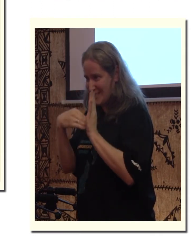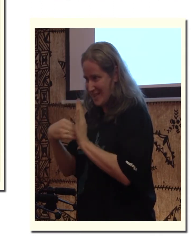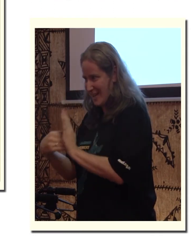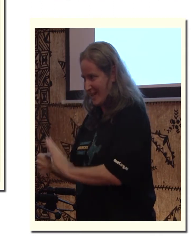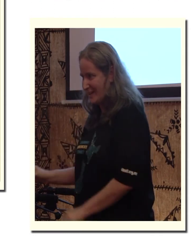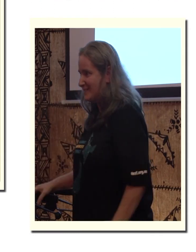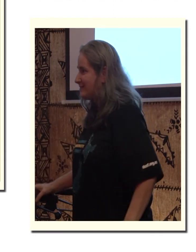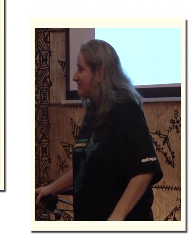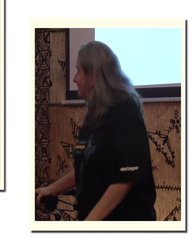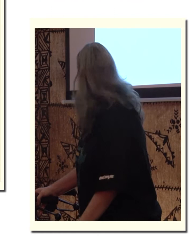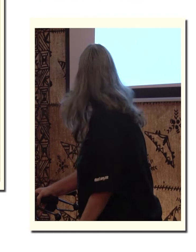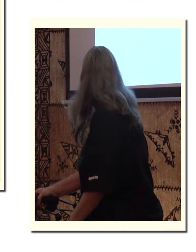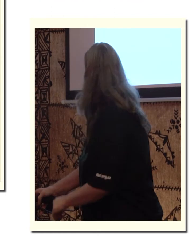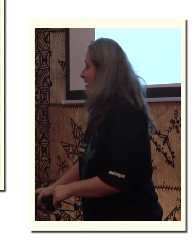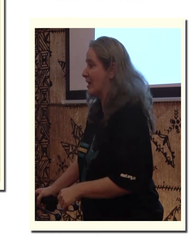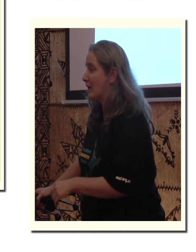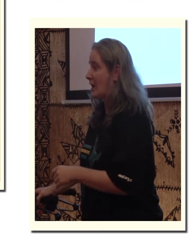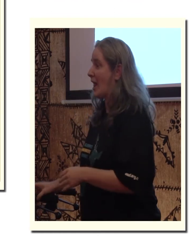and Z.